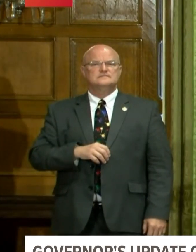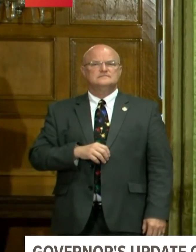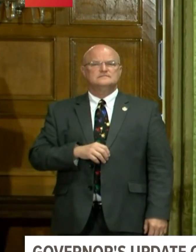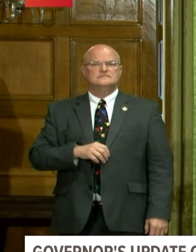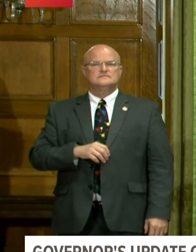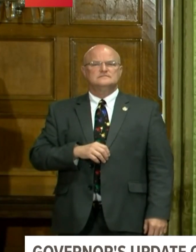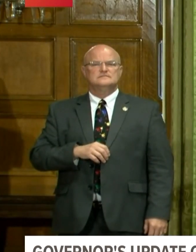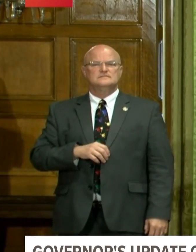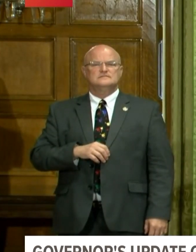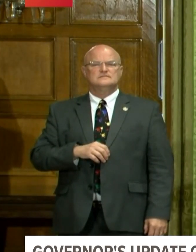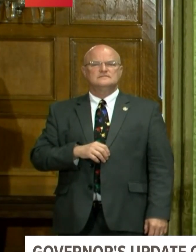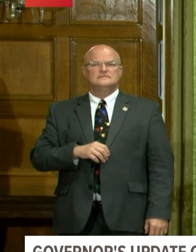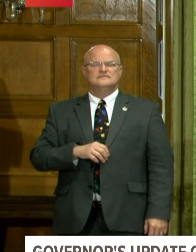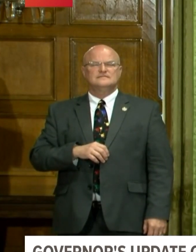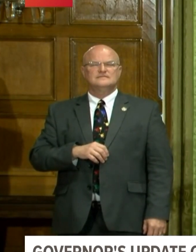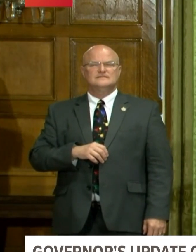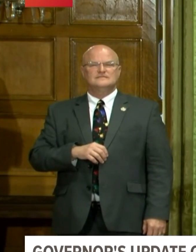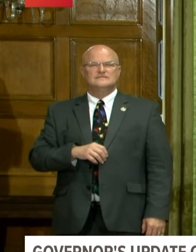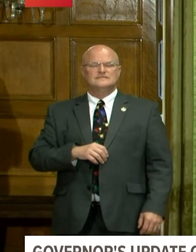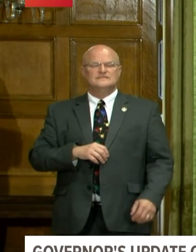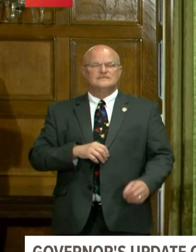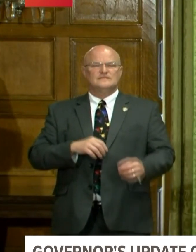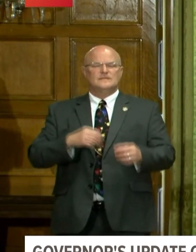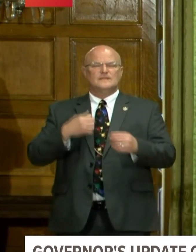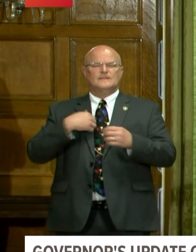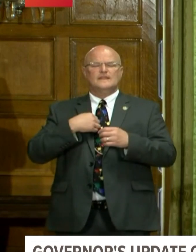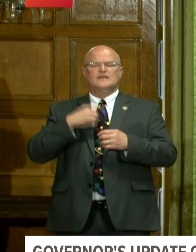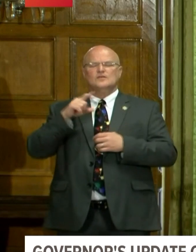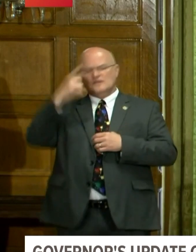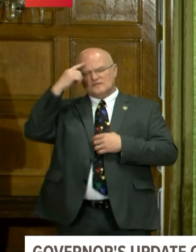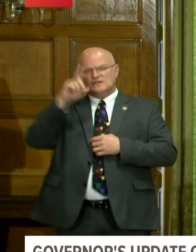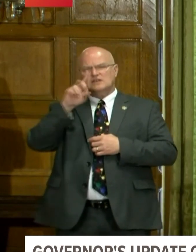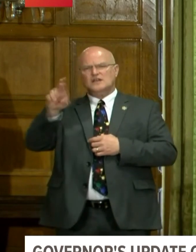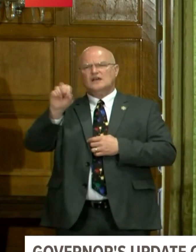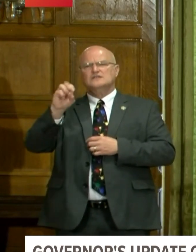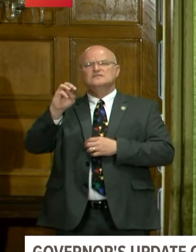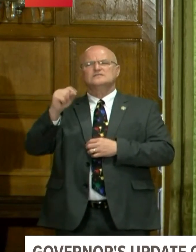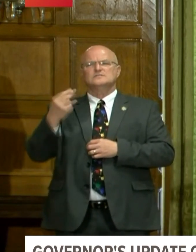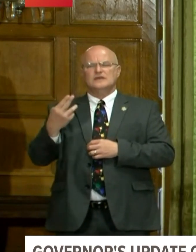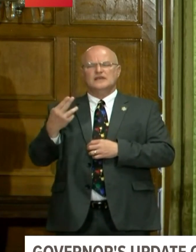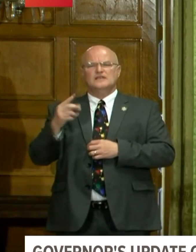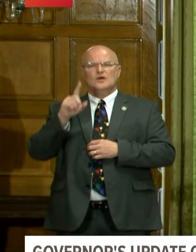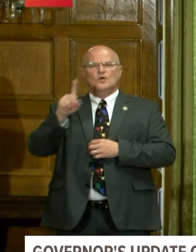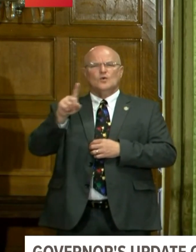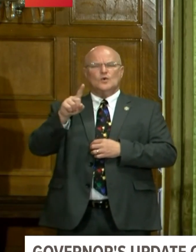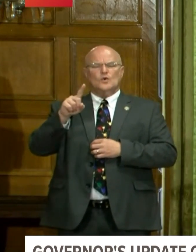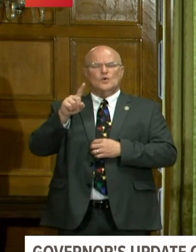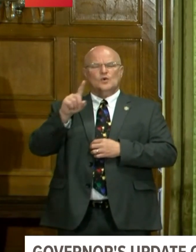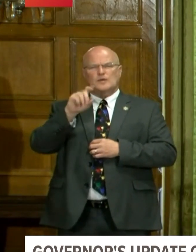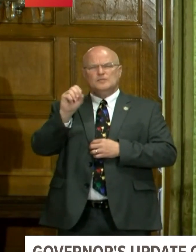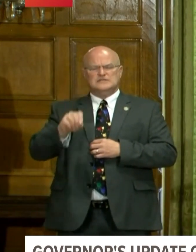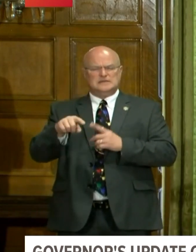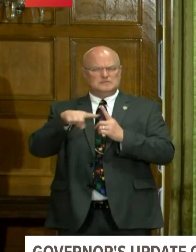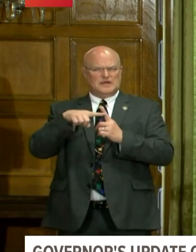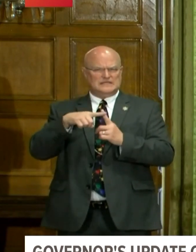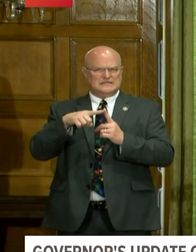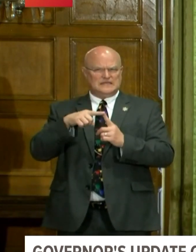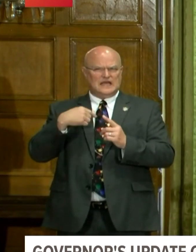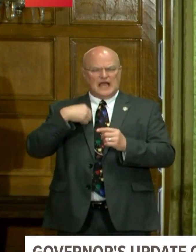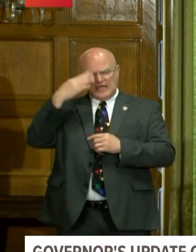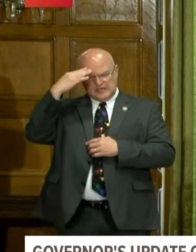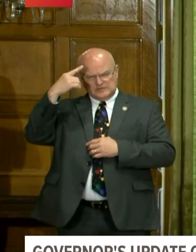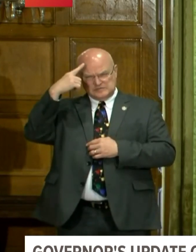Yes, Governor Neal Hot Springs for Dr. Smith. The 1.8% positivity, I recognize that would call for